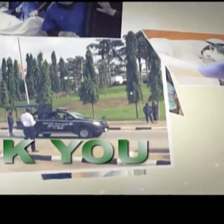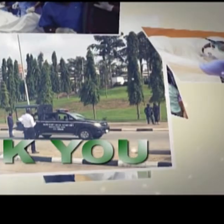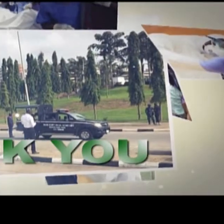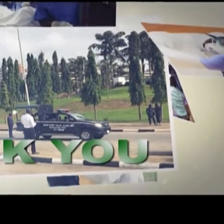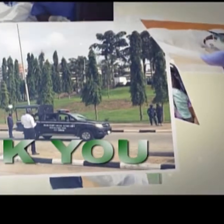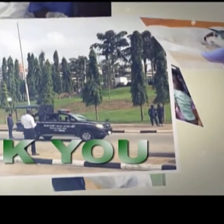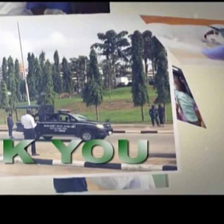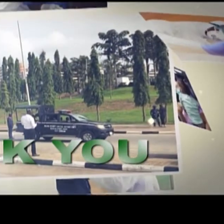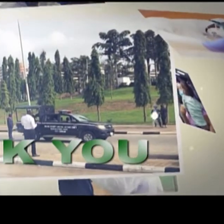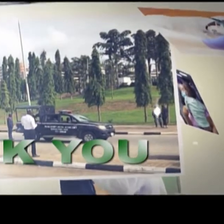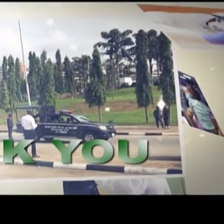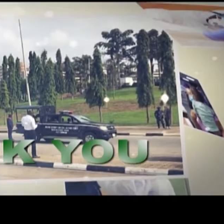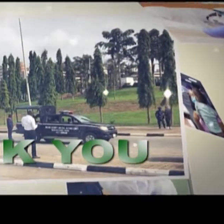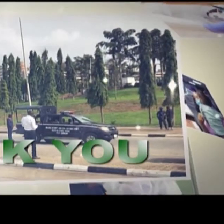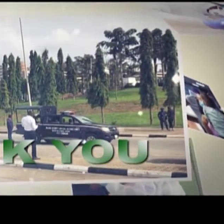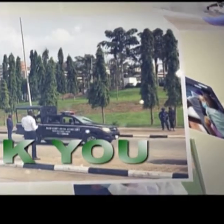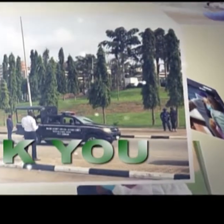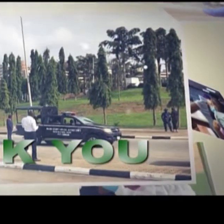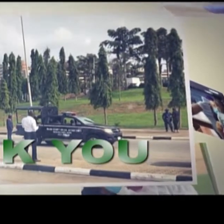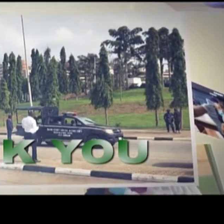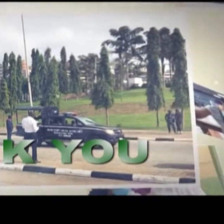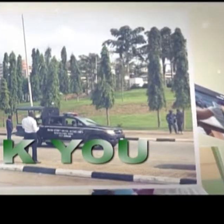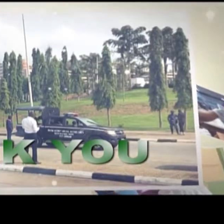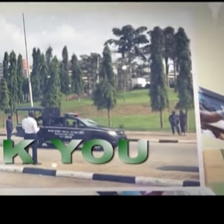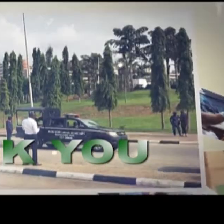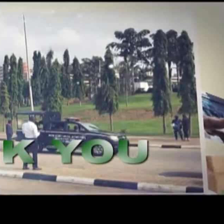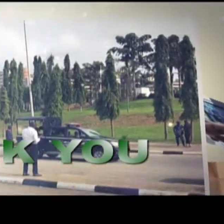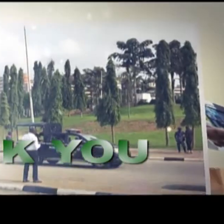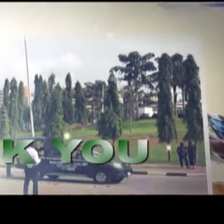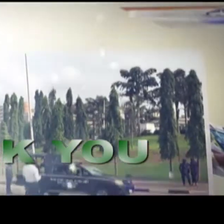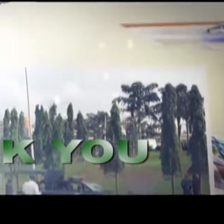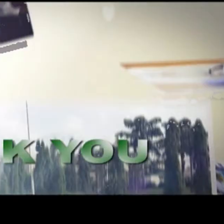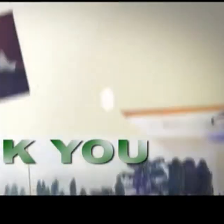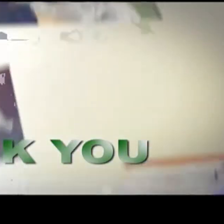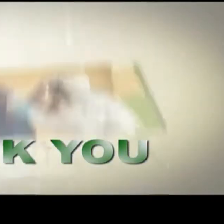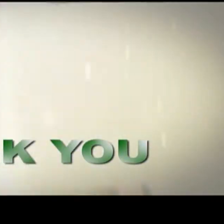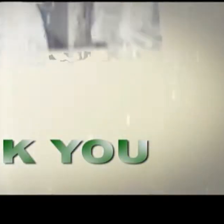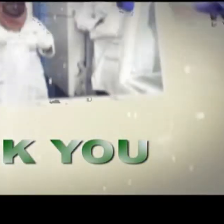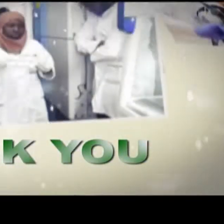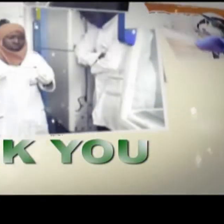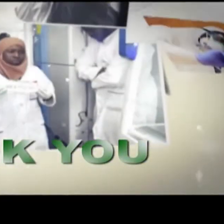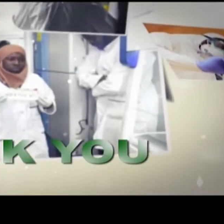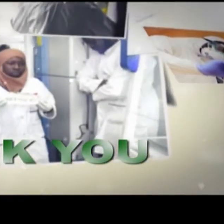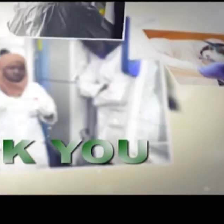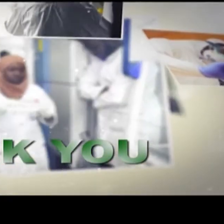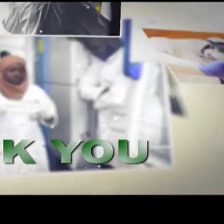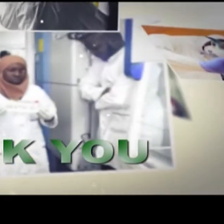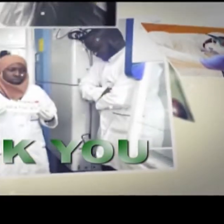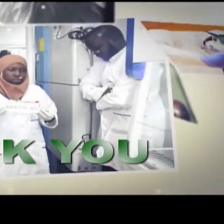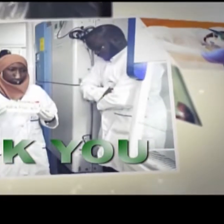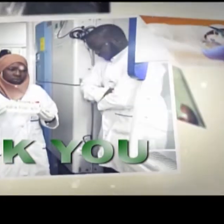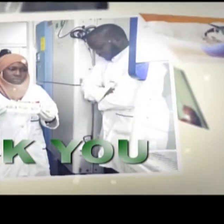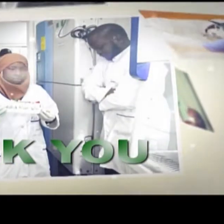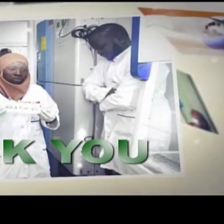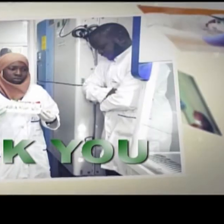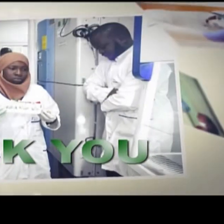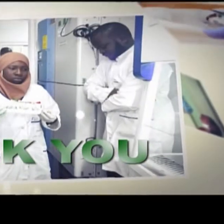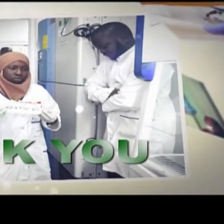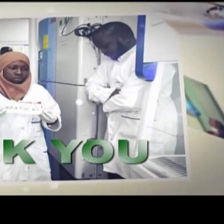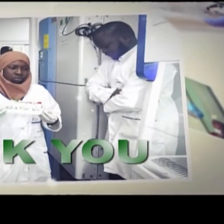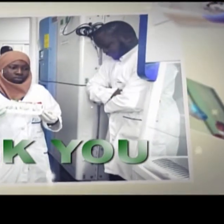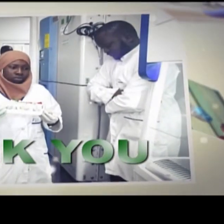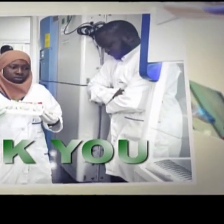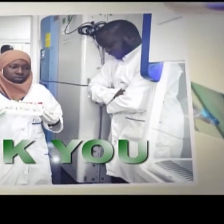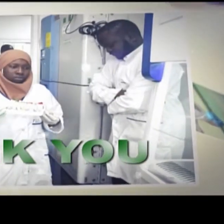agencies enforcing the lockdown and every other frontliner, we say thank you for putting your lives on the line to save